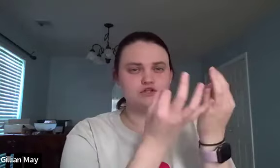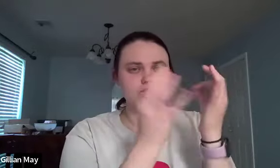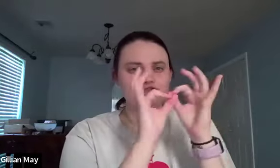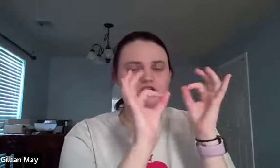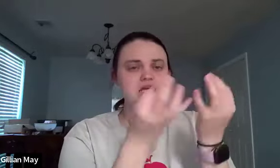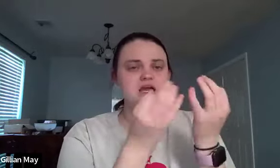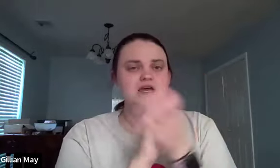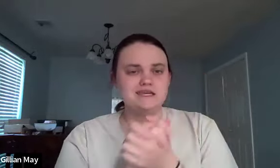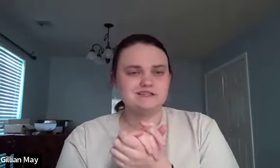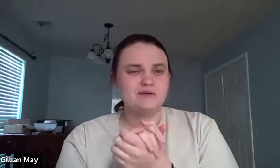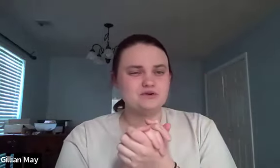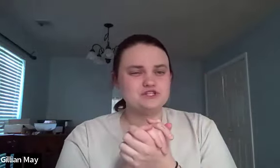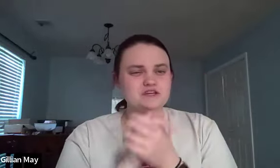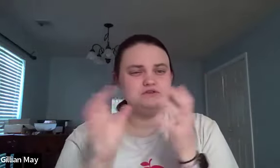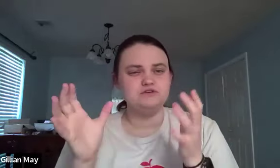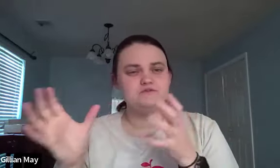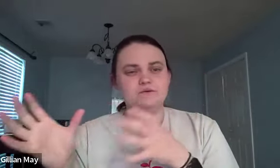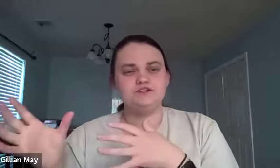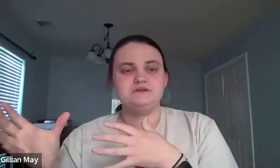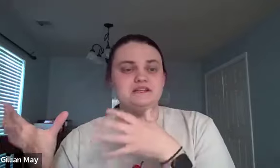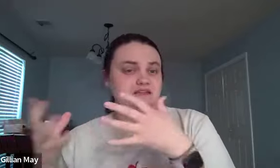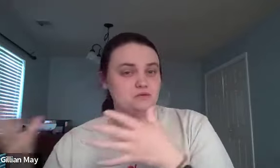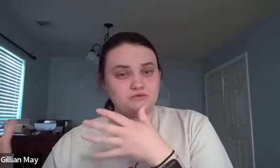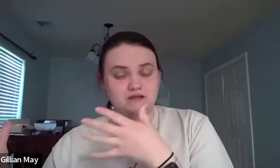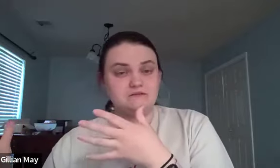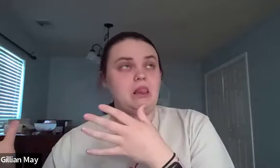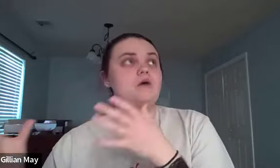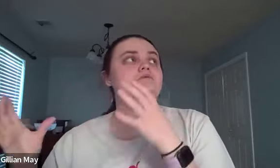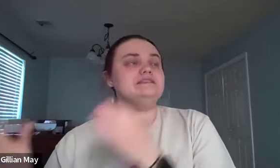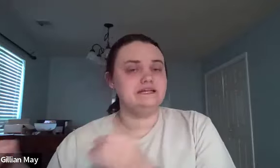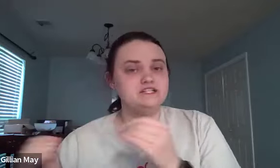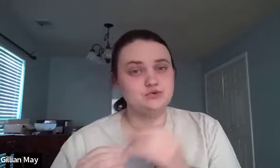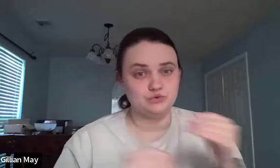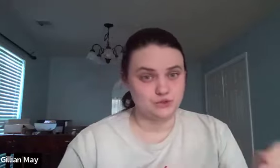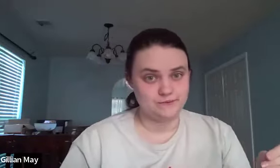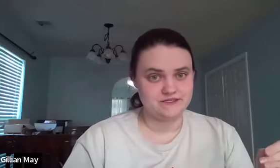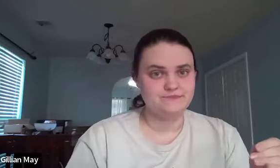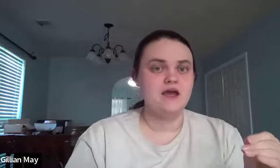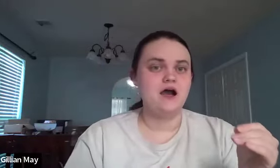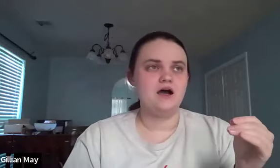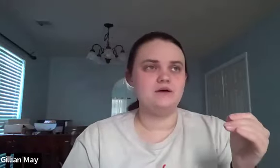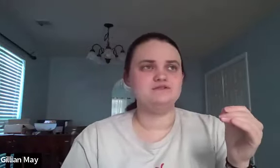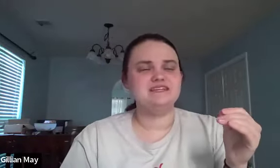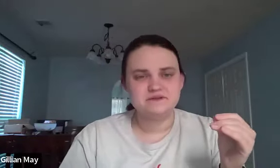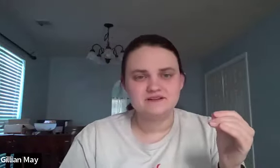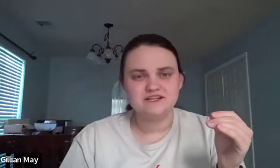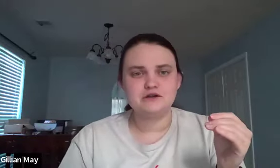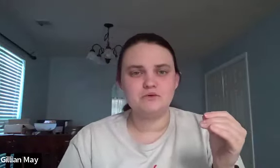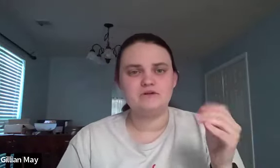circular motion, is a motion that you use for when you're doing anything with related to groups. So typically you're more